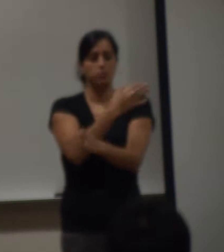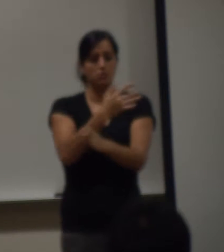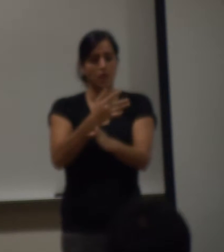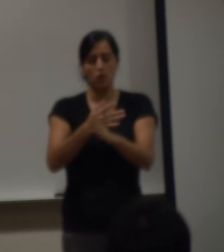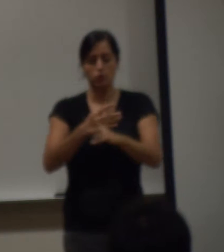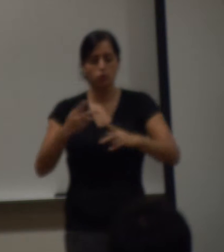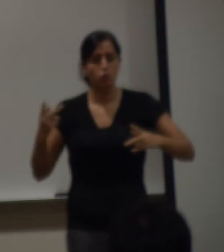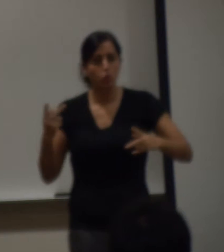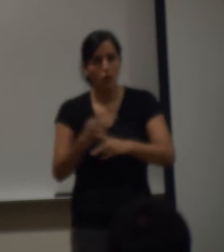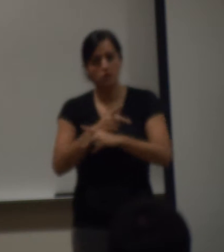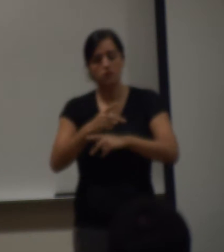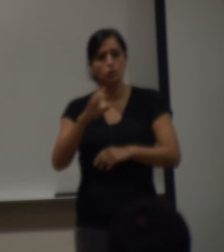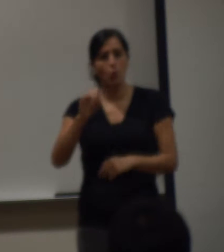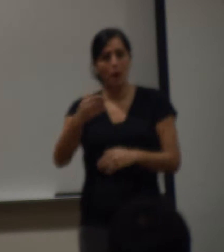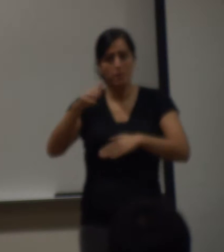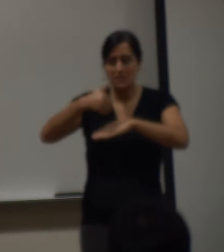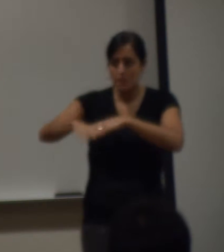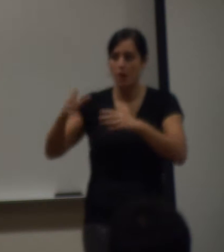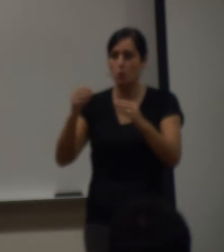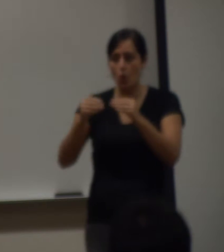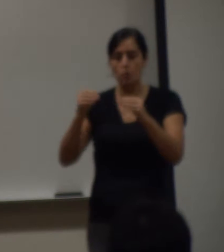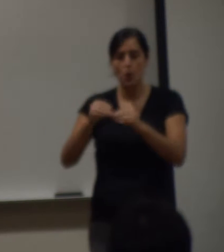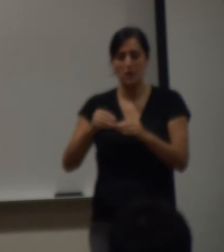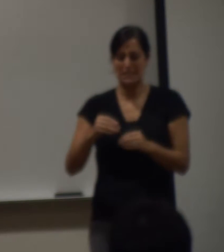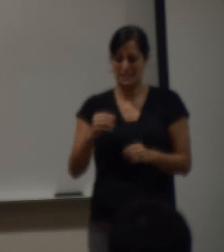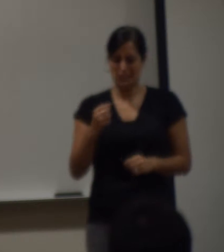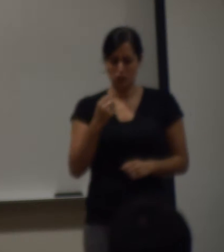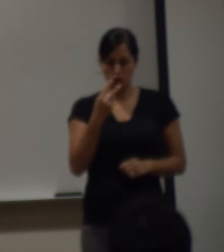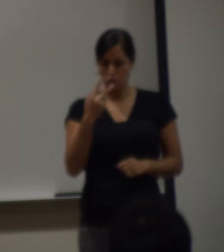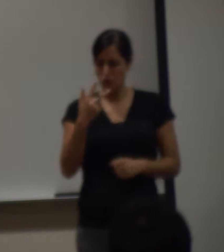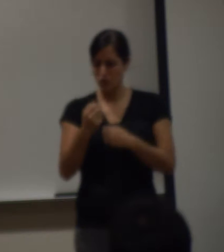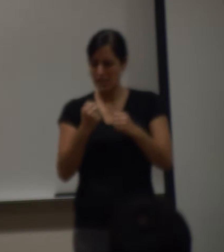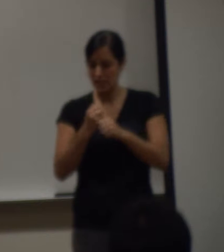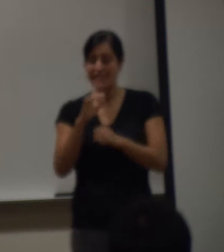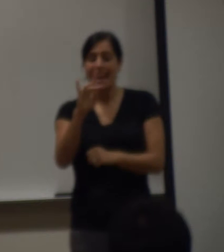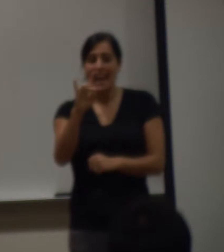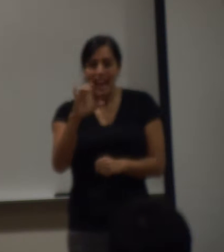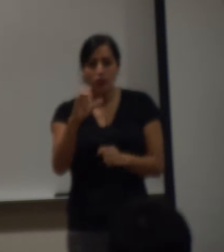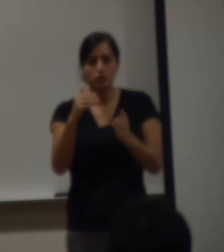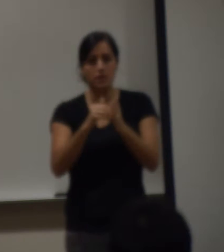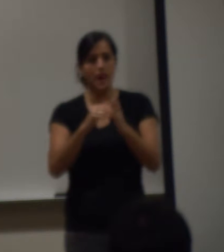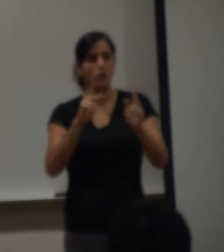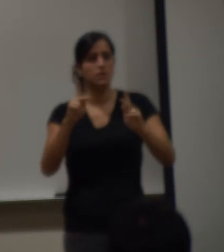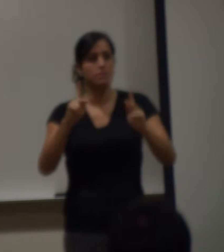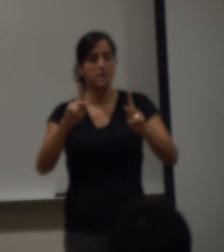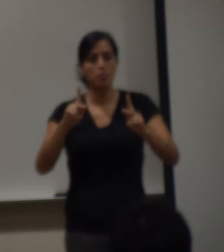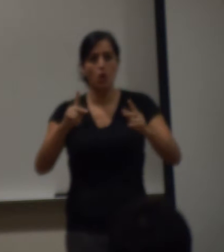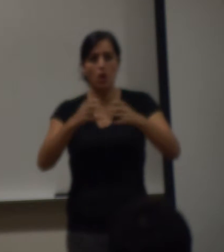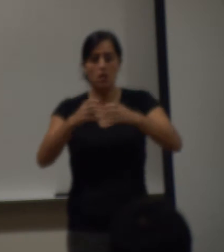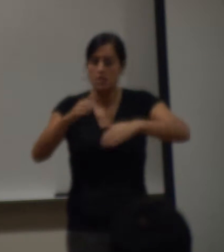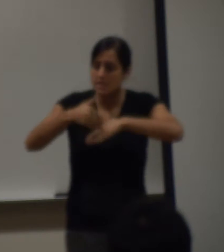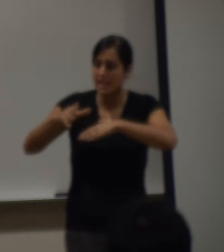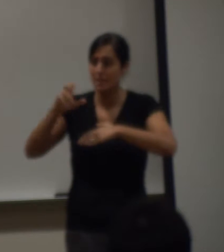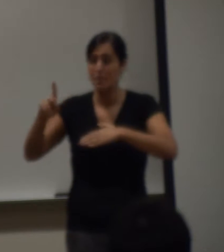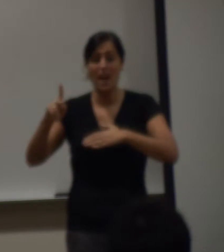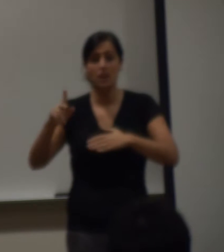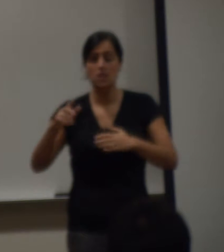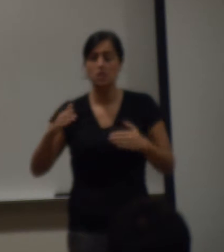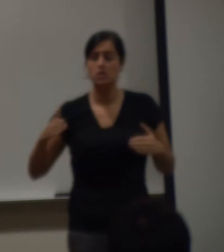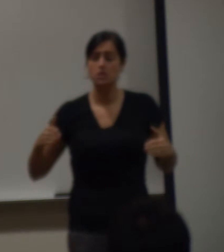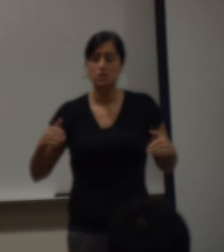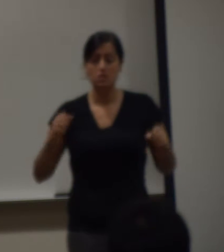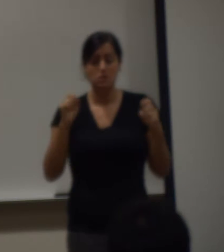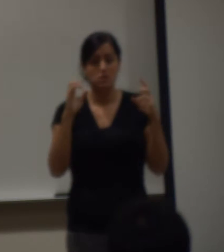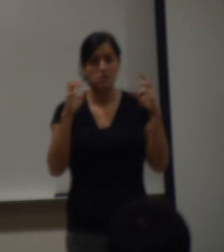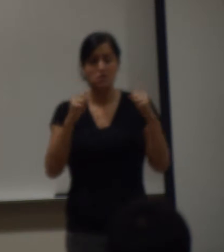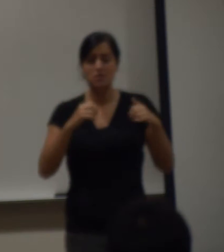of years, he's deported 800,000 people, which is set a record, and it's phenomenal. And we can talk,